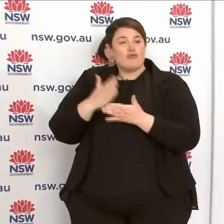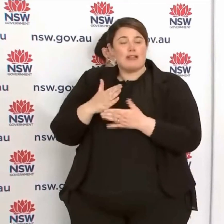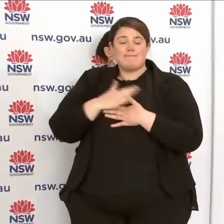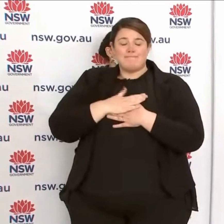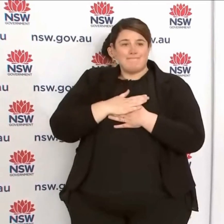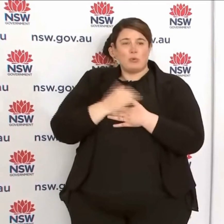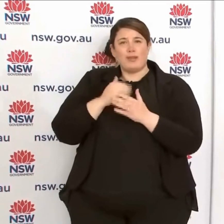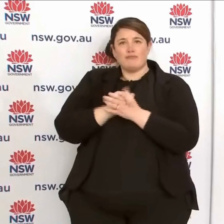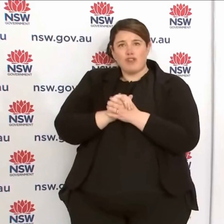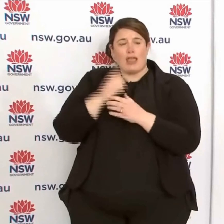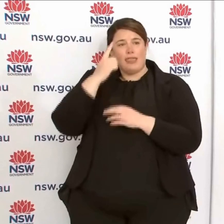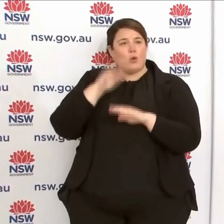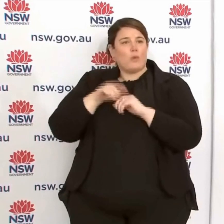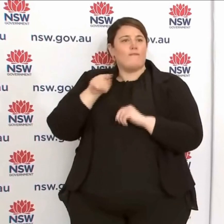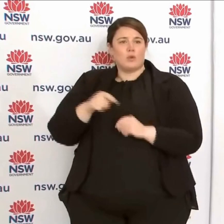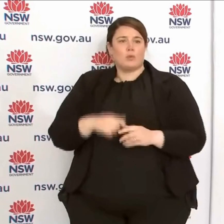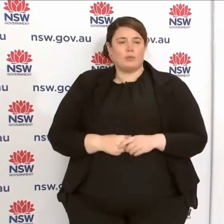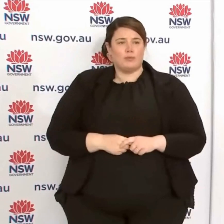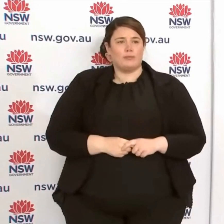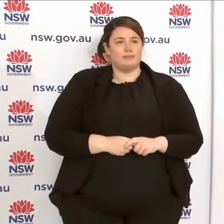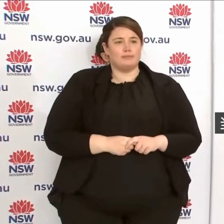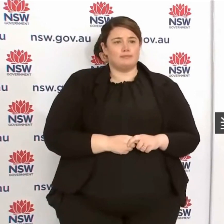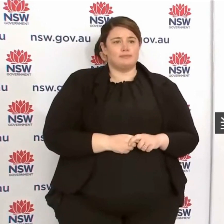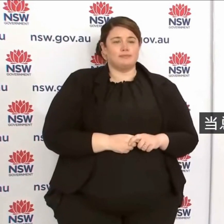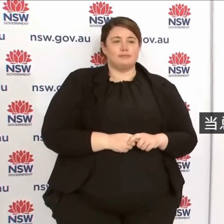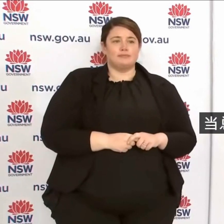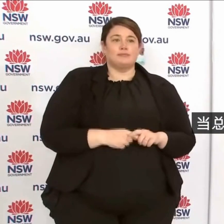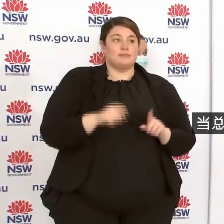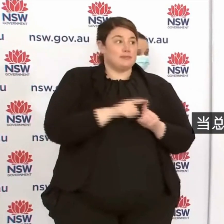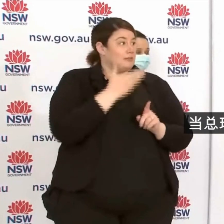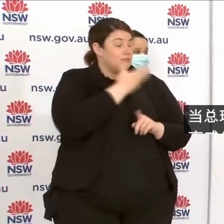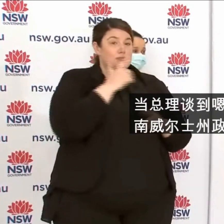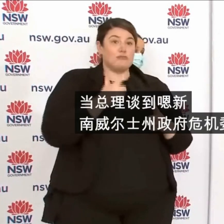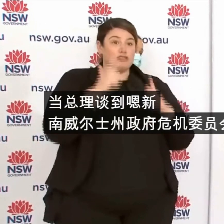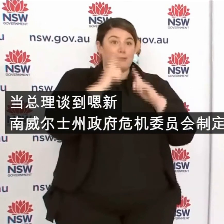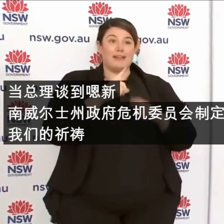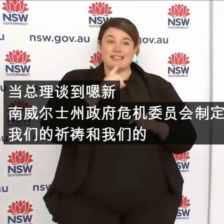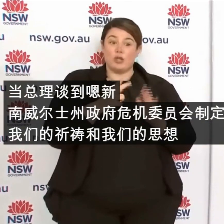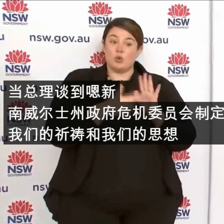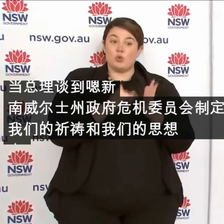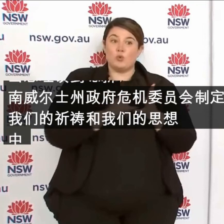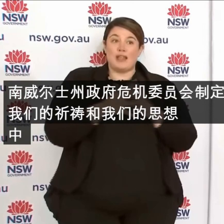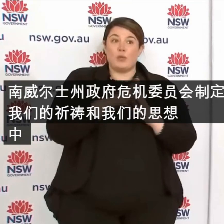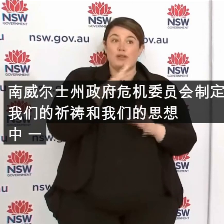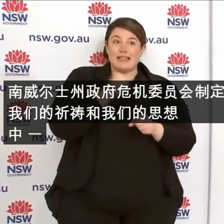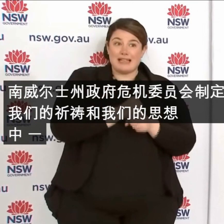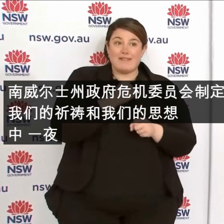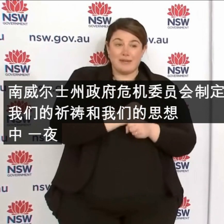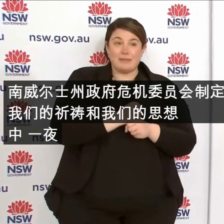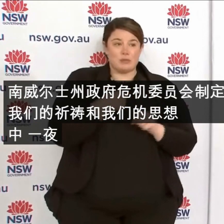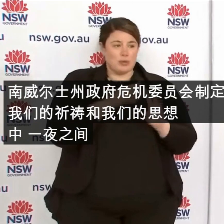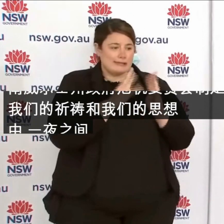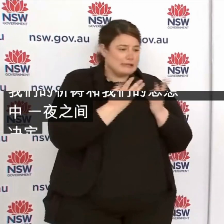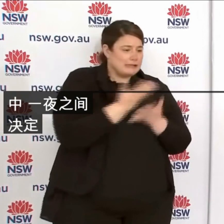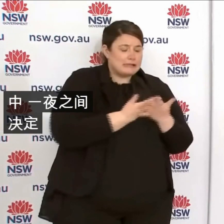our prayers and in our thoughts. As the Premier touched on, the New South Wales Government, the Crisis Committee made a decision